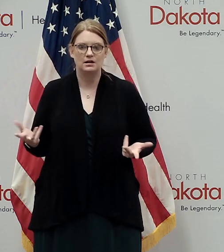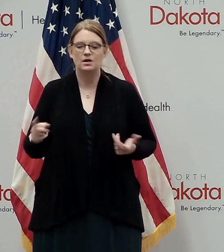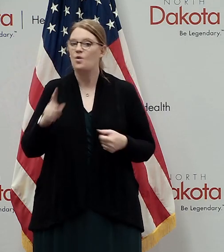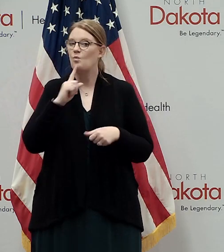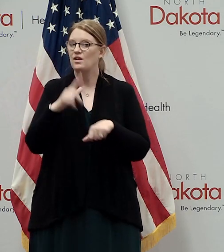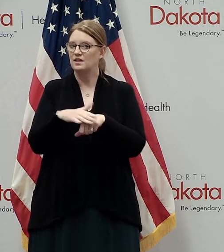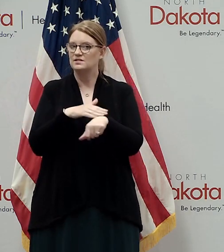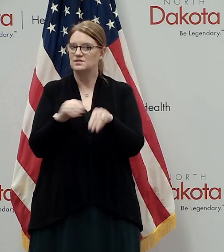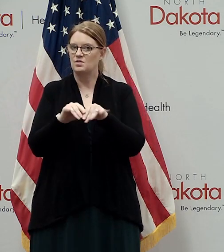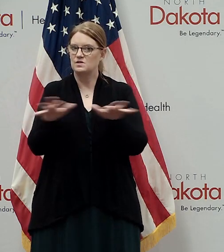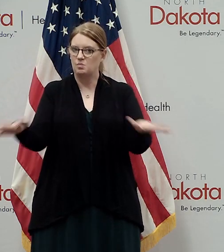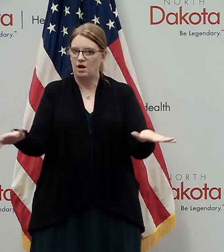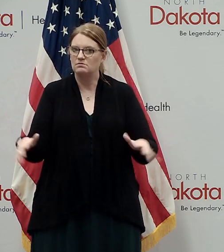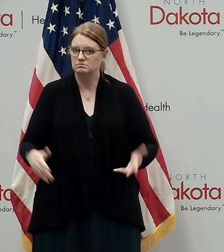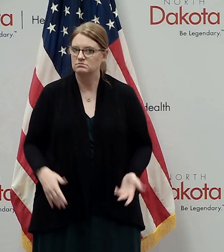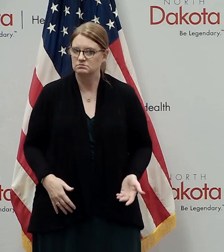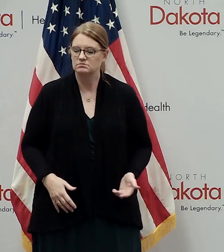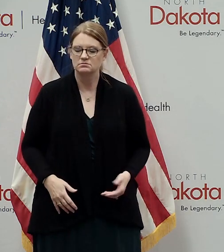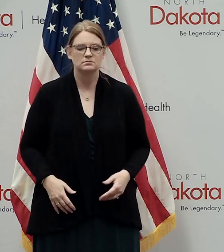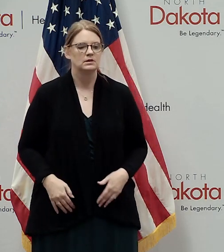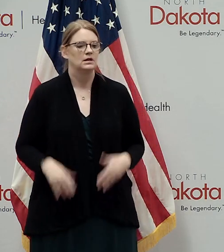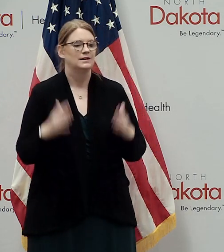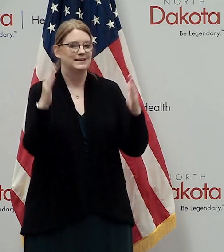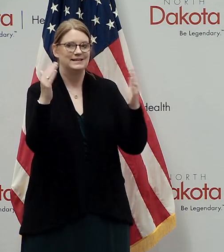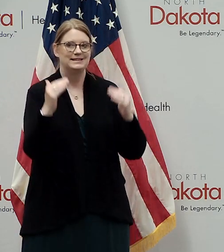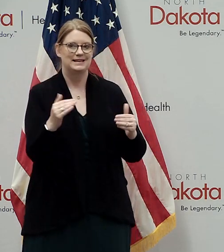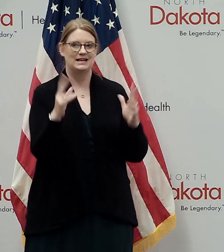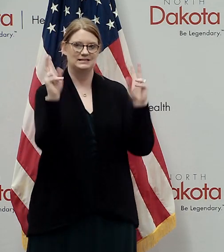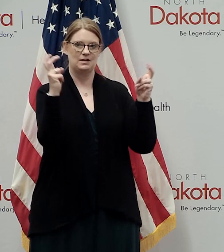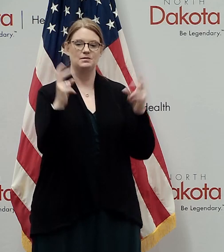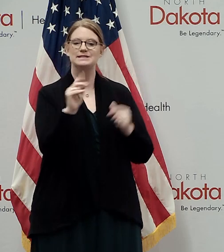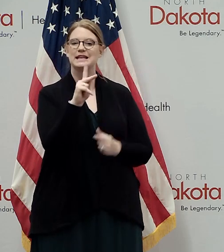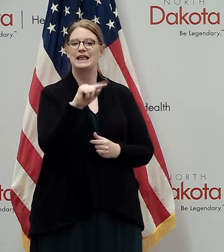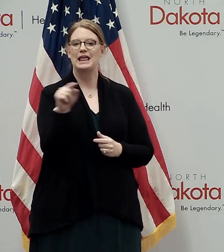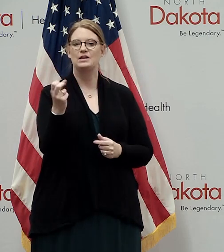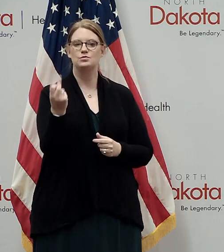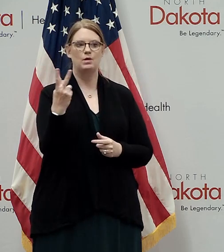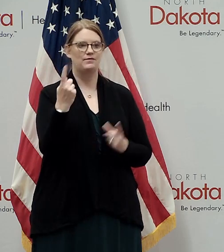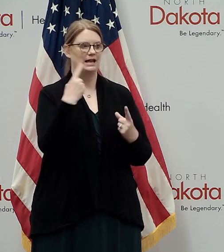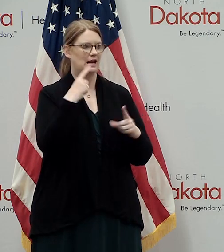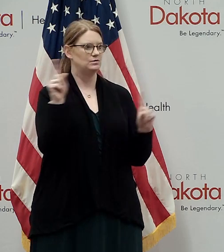the spread. Next topic is K-12 announcement.